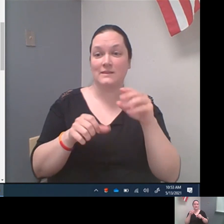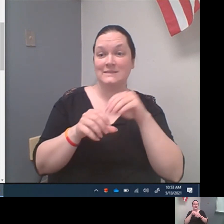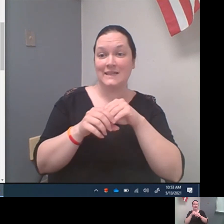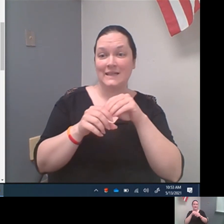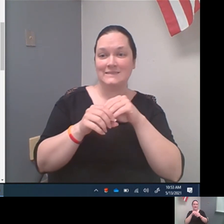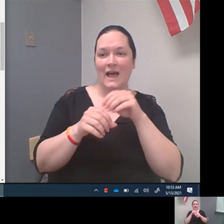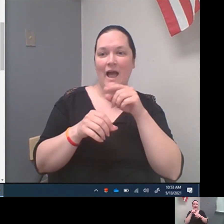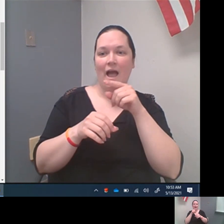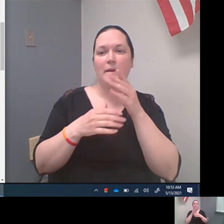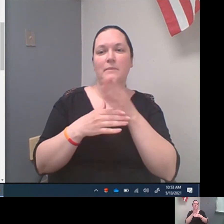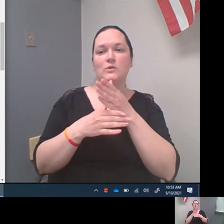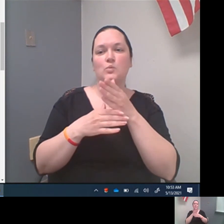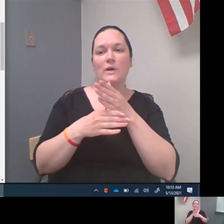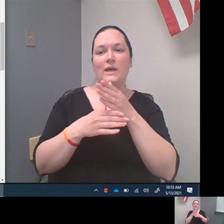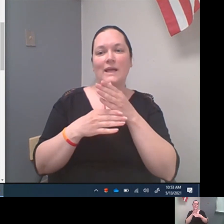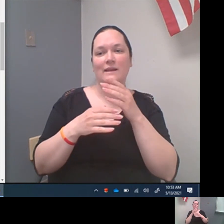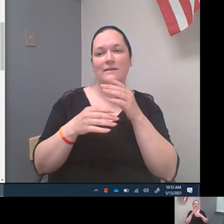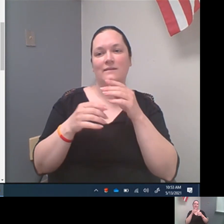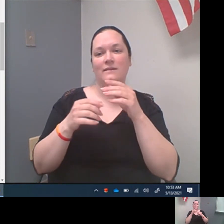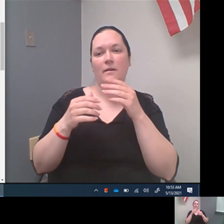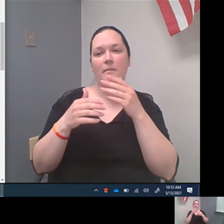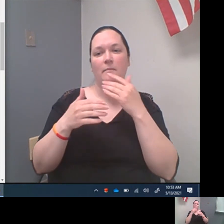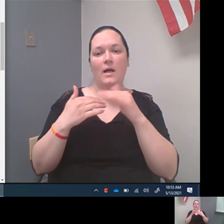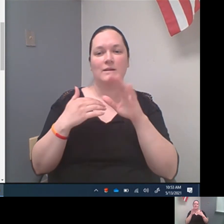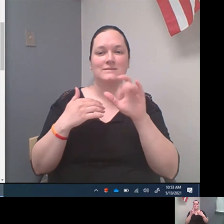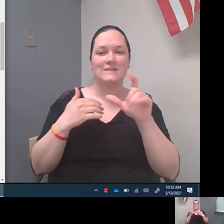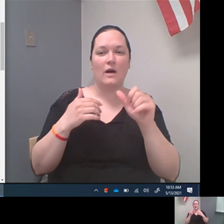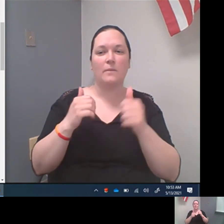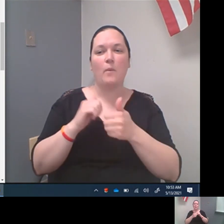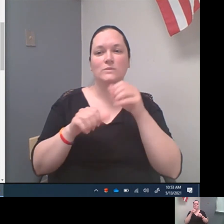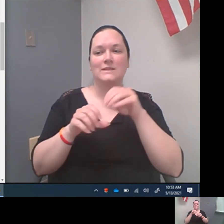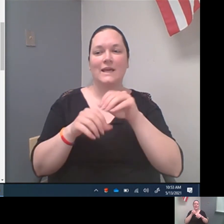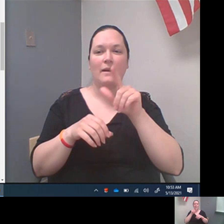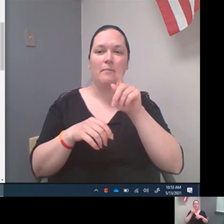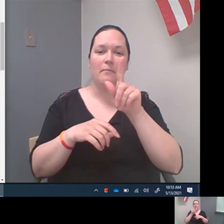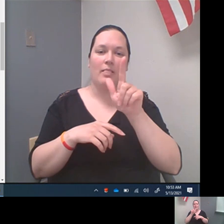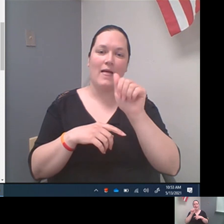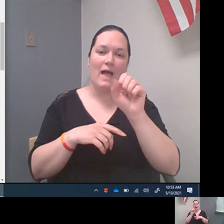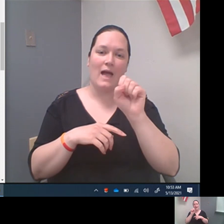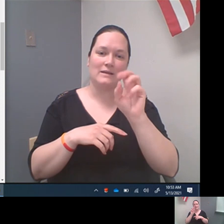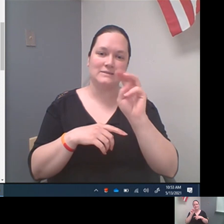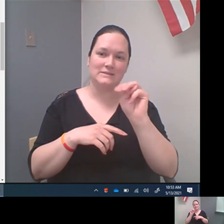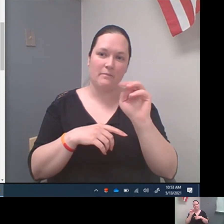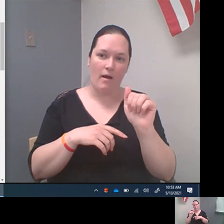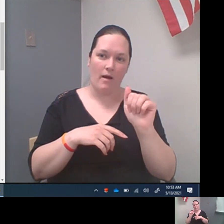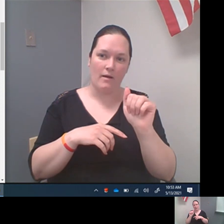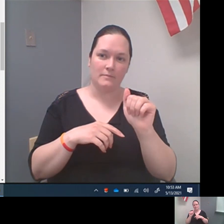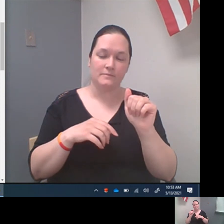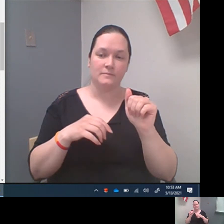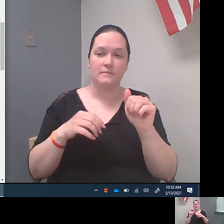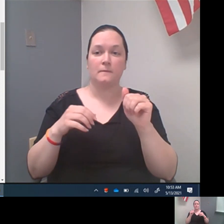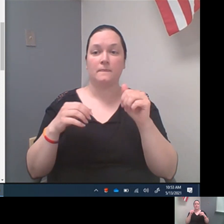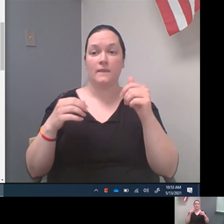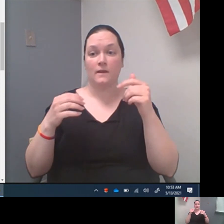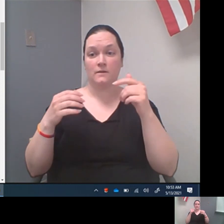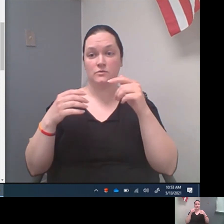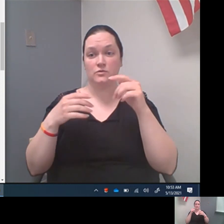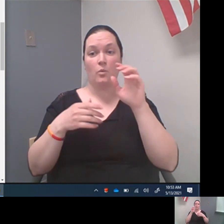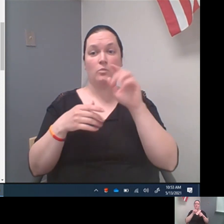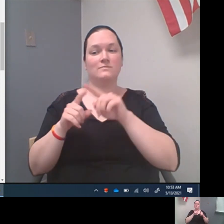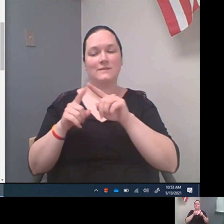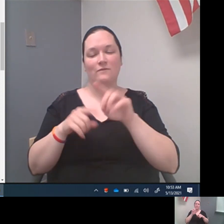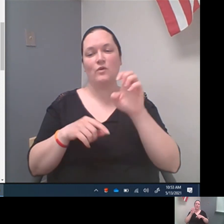here inside the plasma of the blood. Some of it will be in the blood cell, but most of it's in the plasma. When we get here to the alveoli, we've got enzymes that